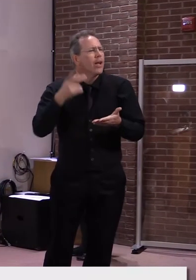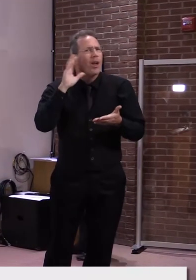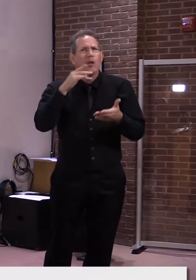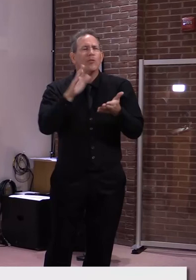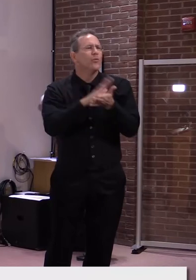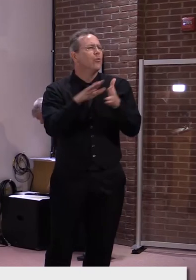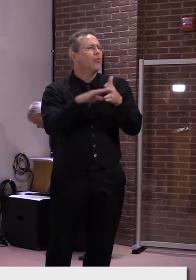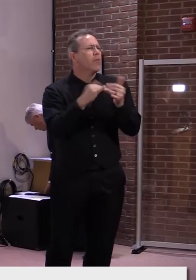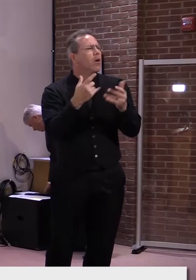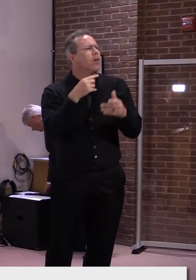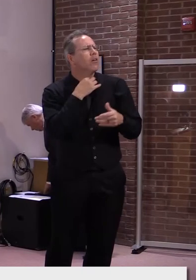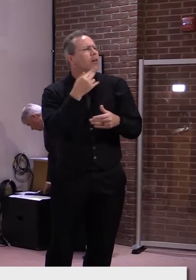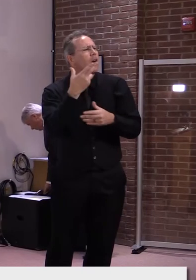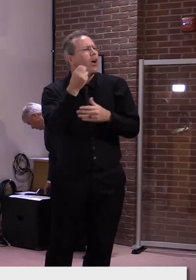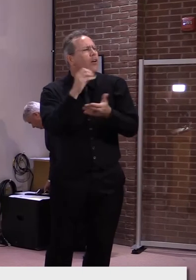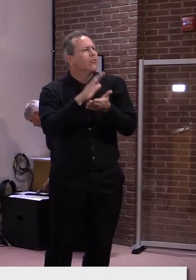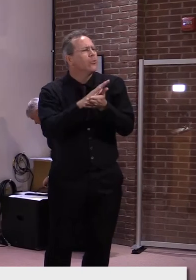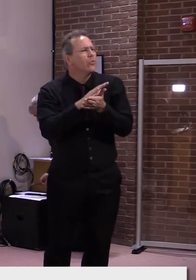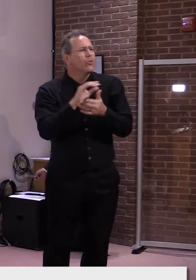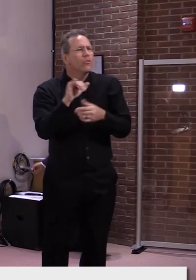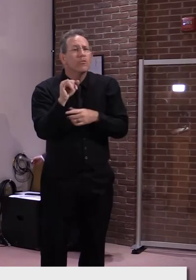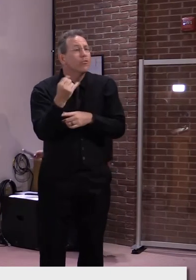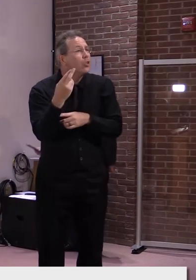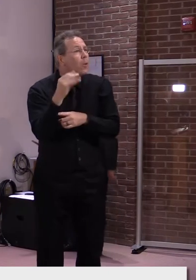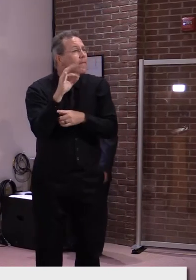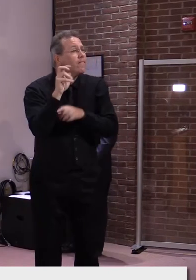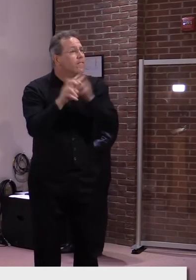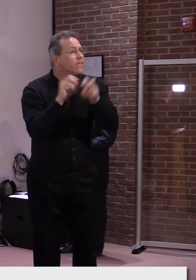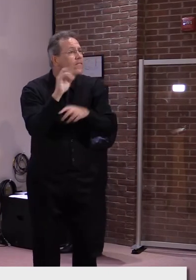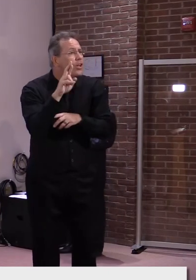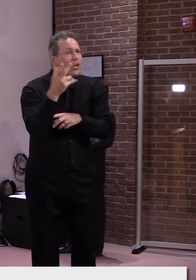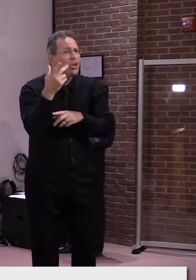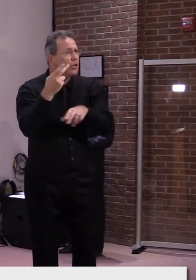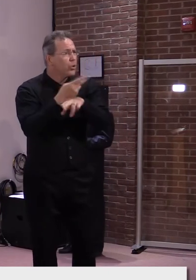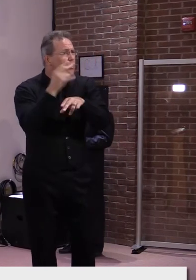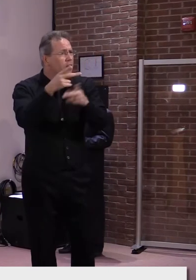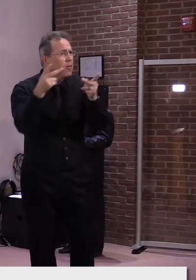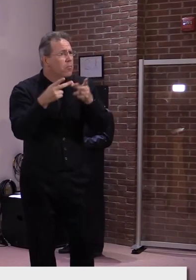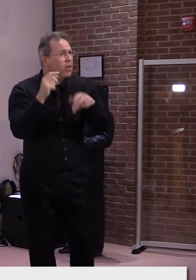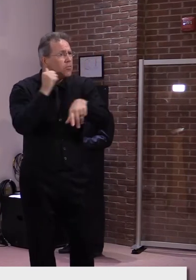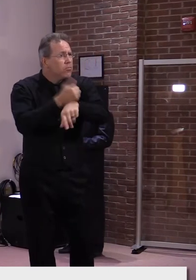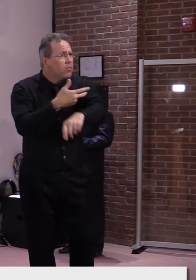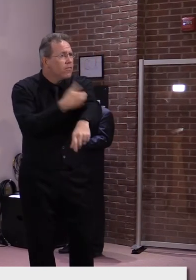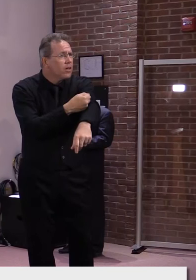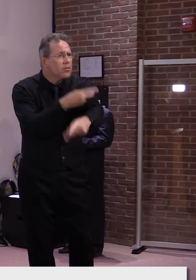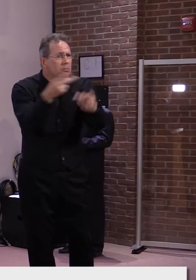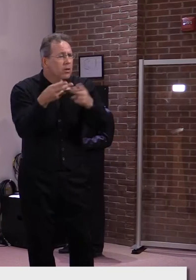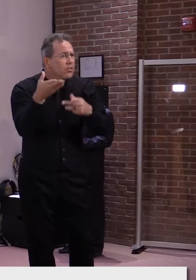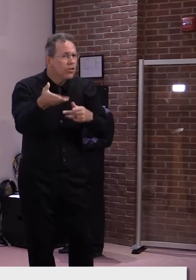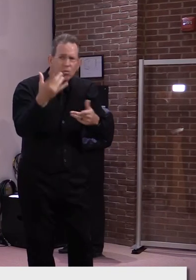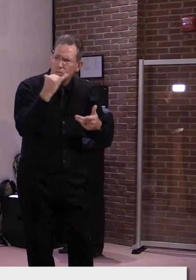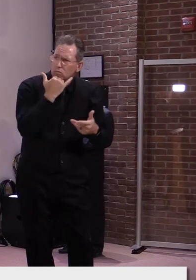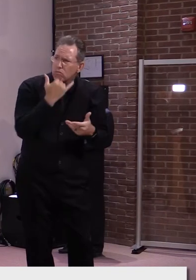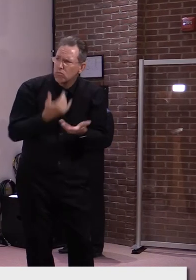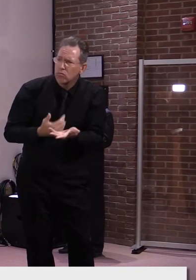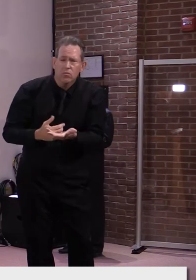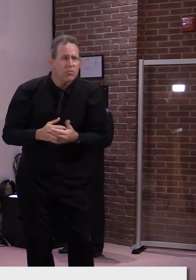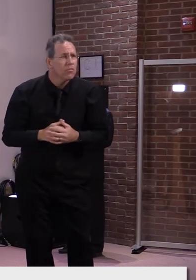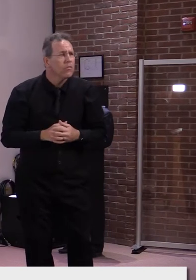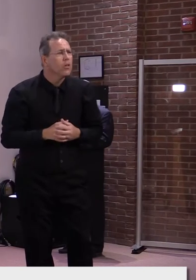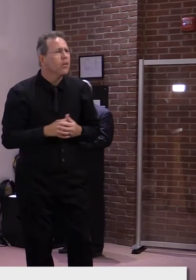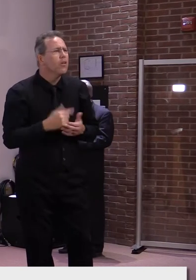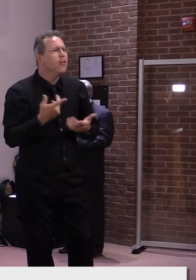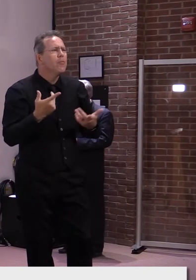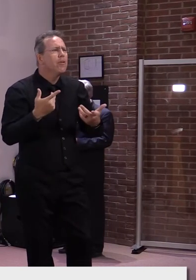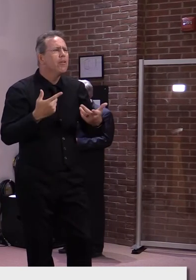job fairs, because that's a workforce population. They don't have to worry about the unemployment insurance issue. There's a lot of people right